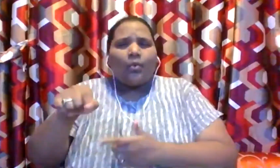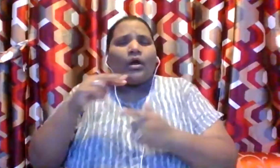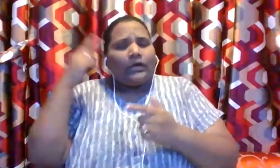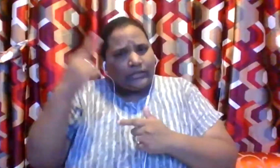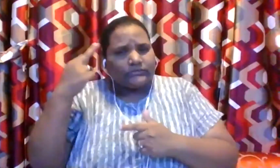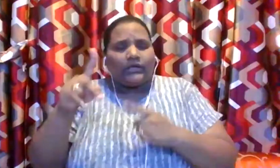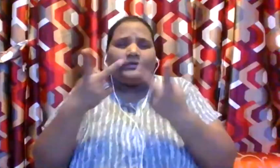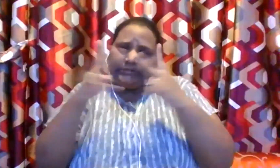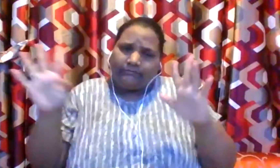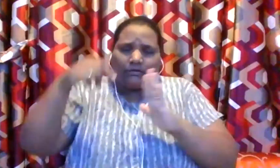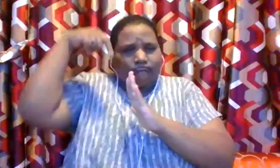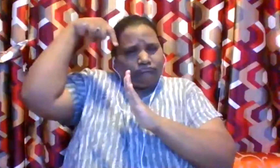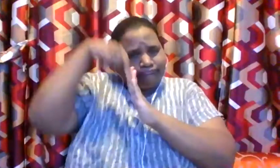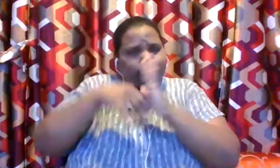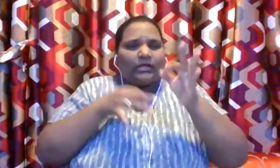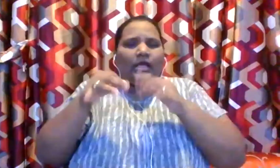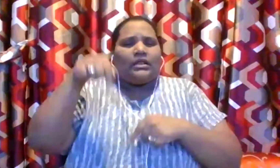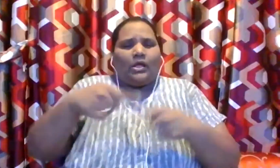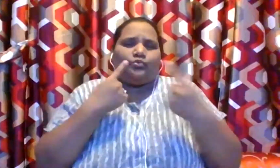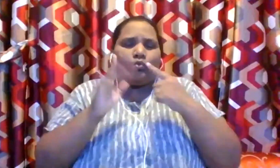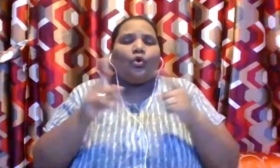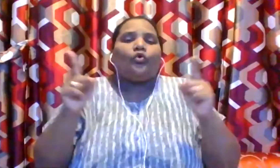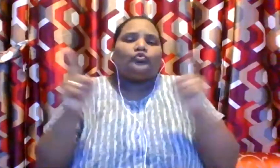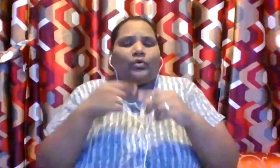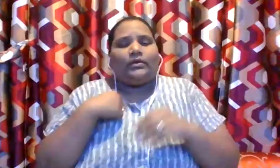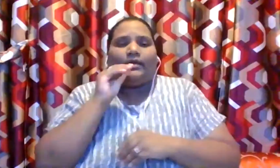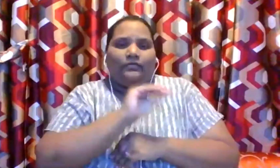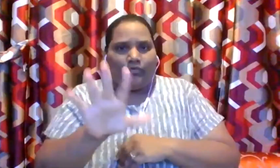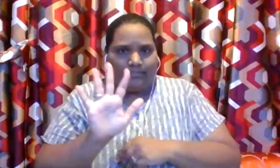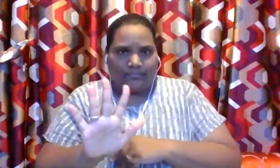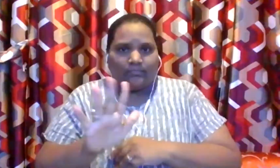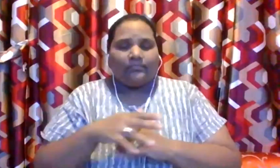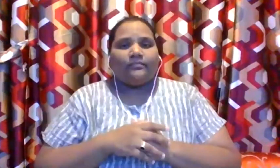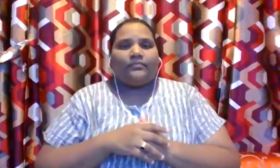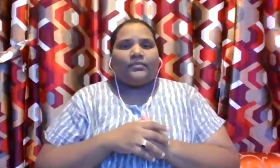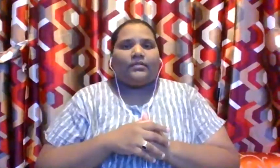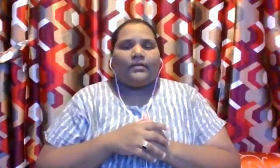But when Lord Buddha came, people were rampantly, they were like